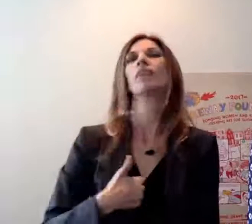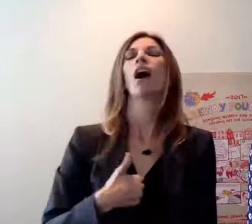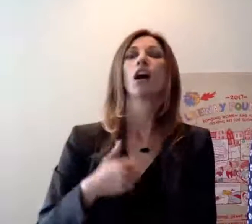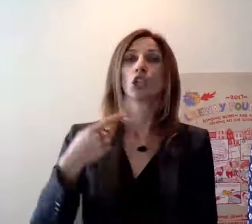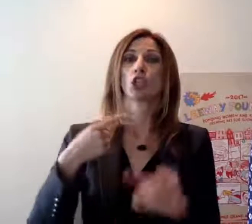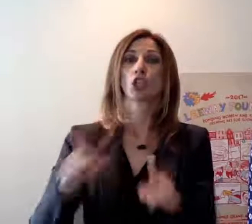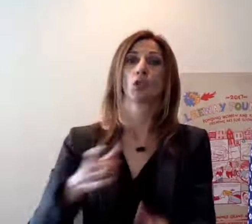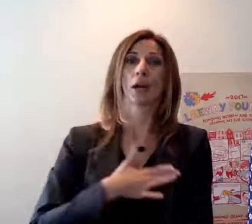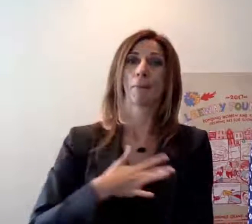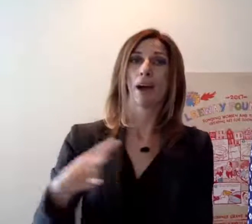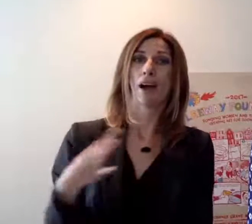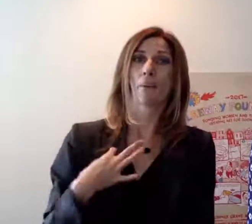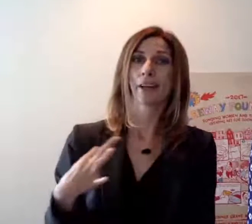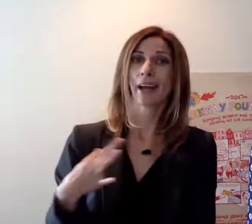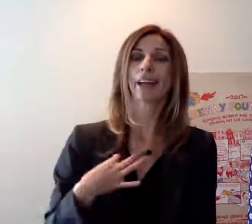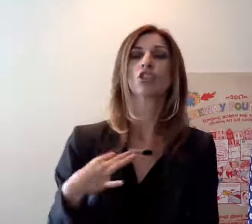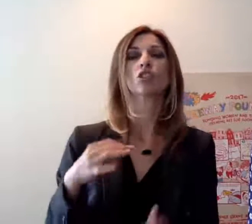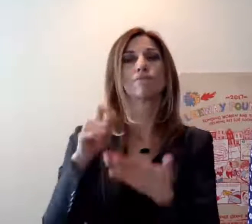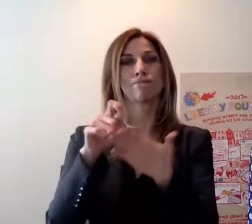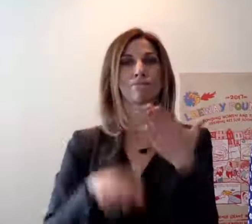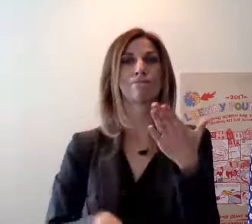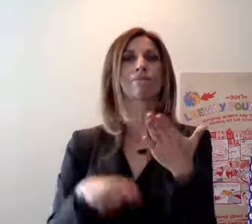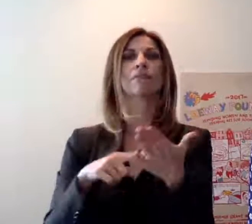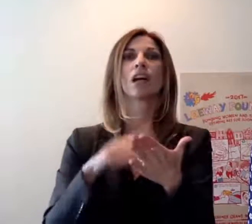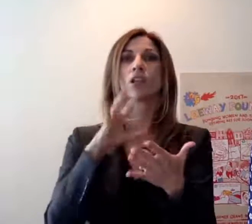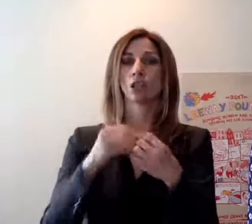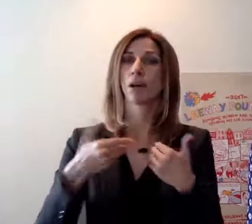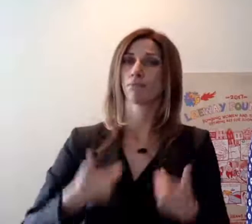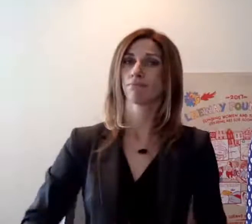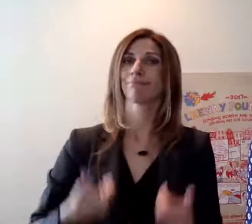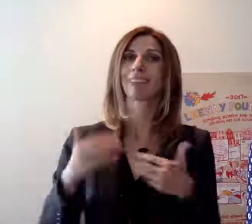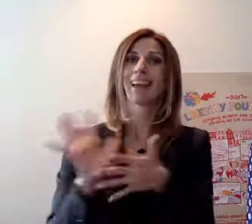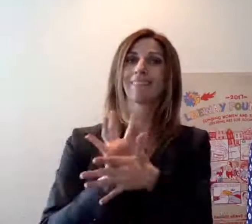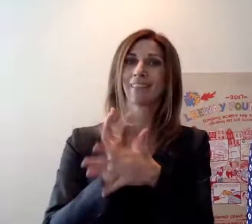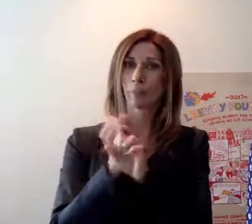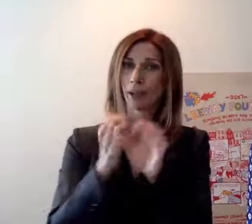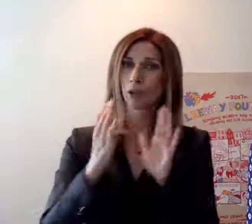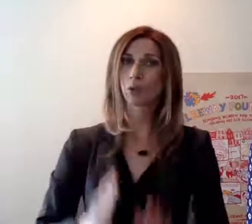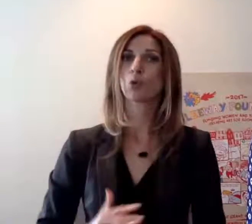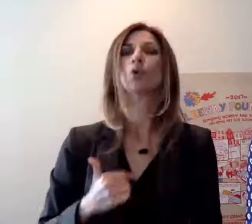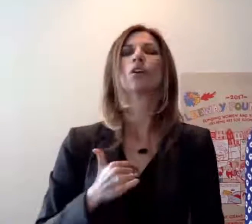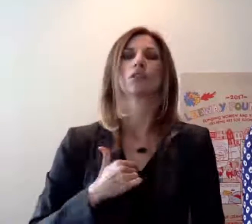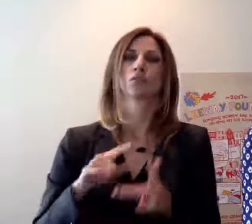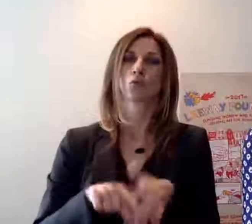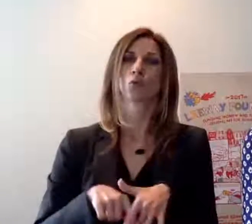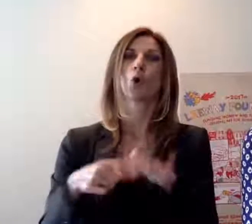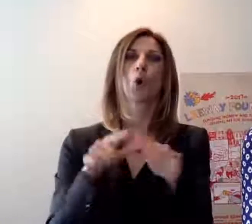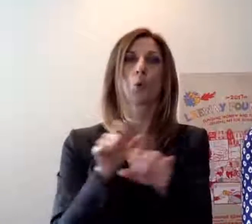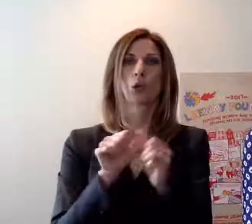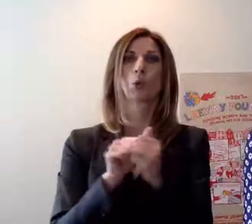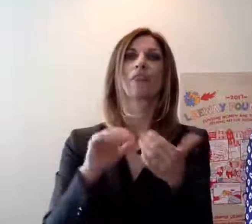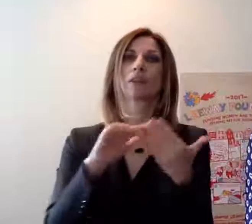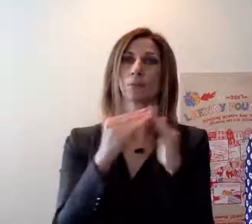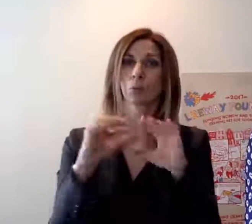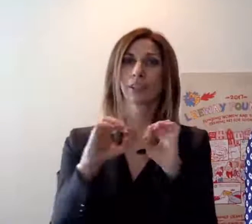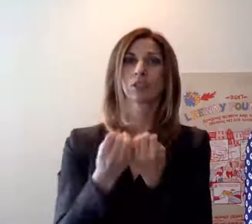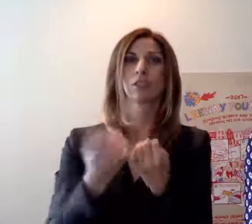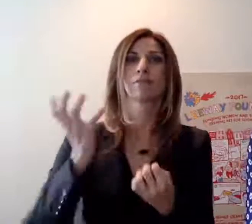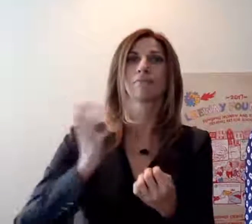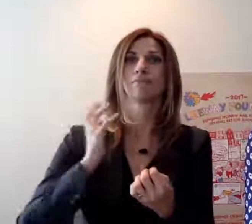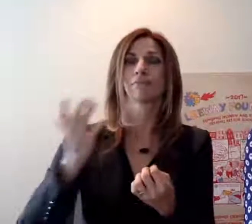my application, I talked about as a filmmaker how I got my start working with a community organization when I